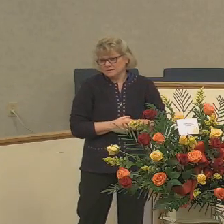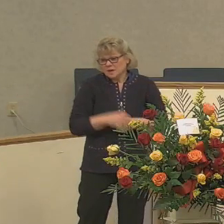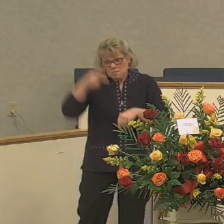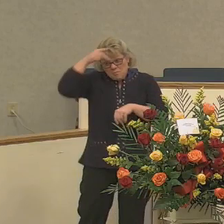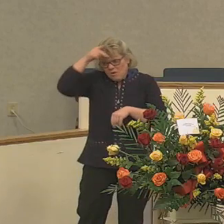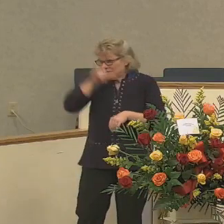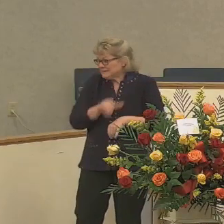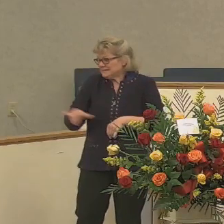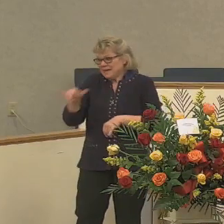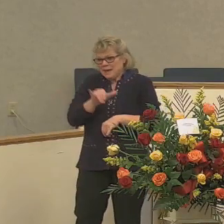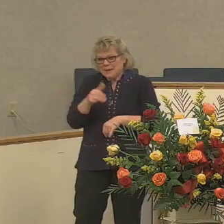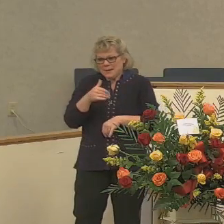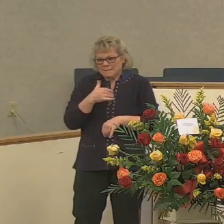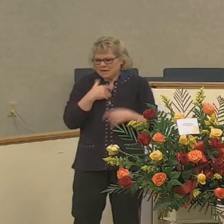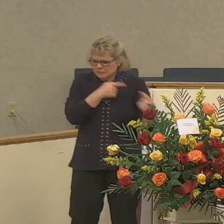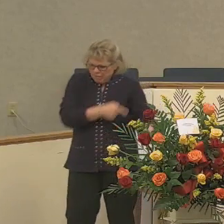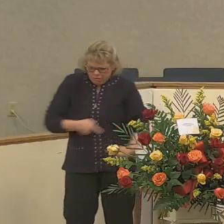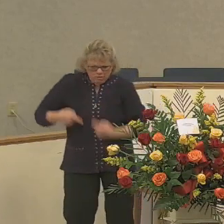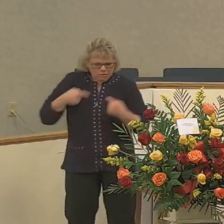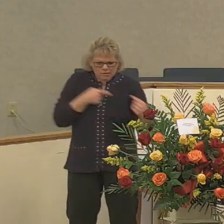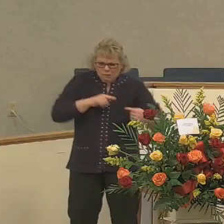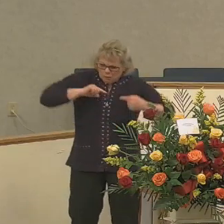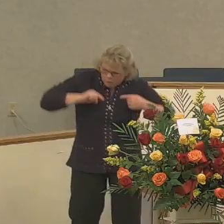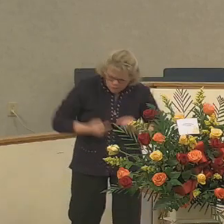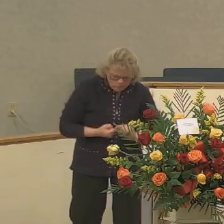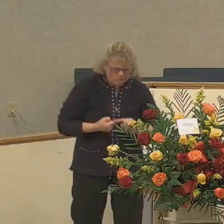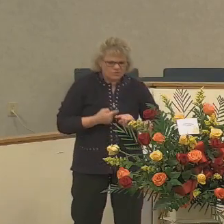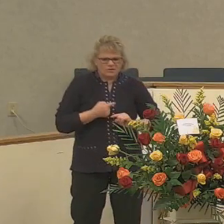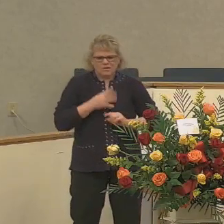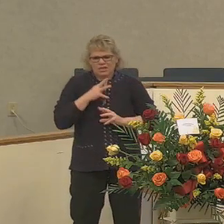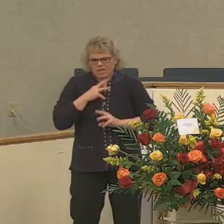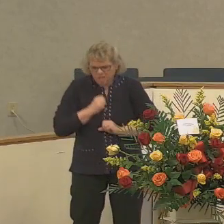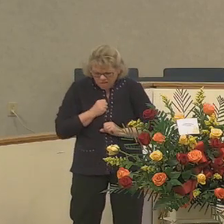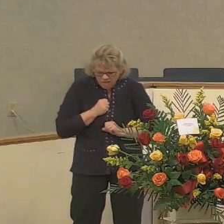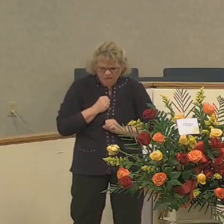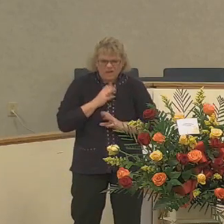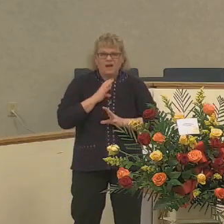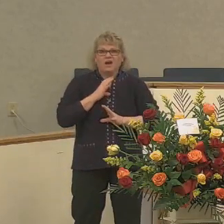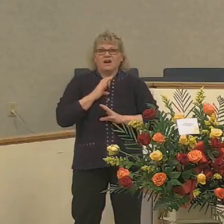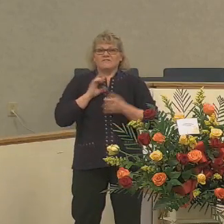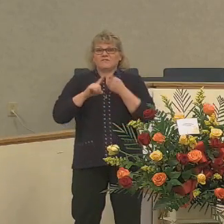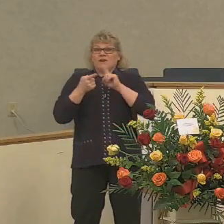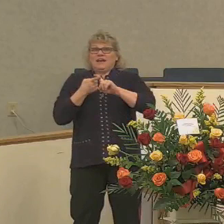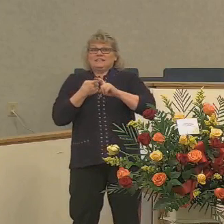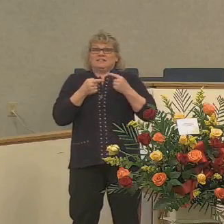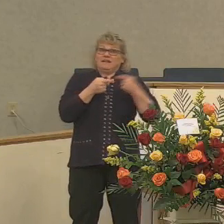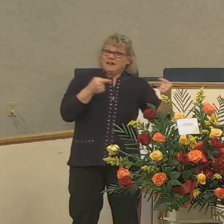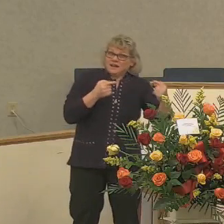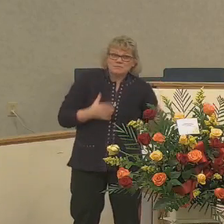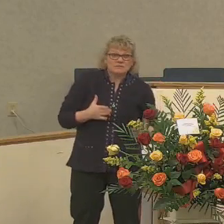did. He was battled. He was bruised. He gained some friends. He gained enemies, by the way.